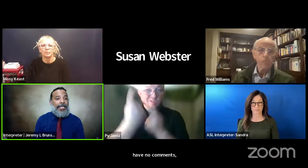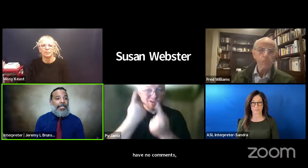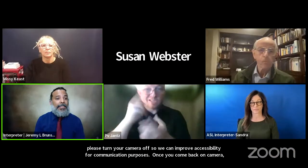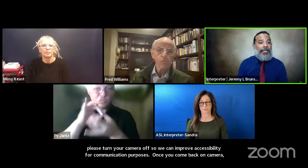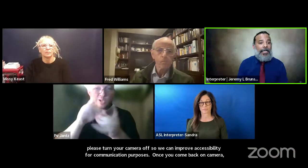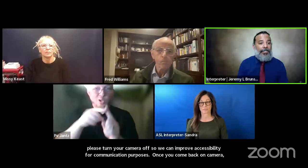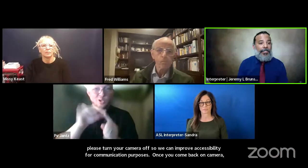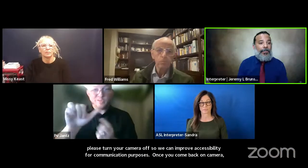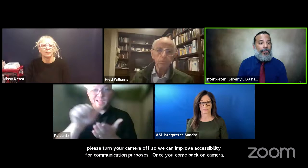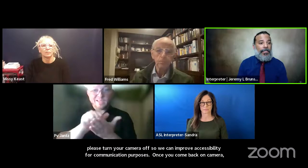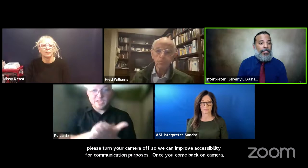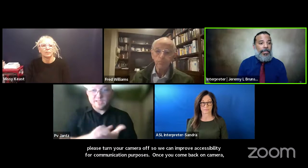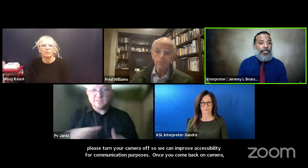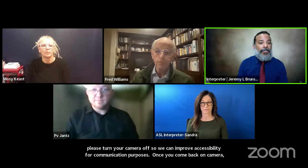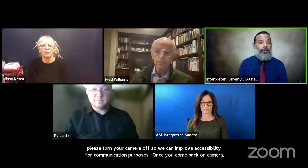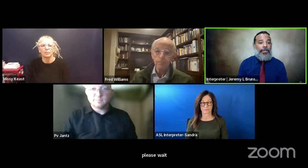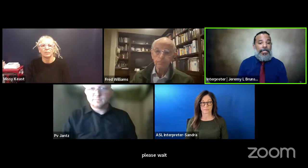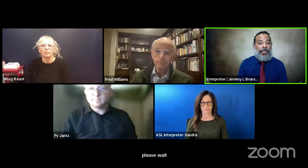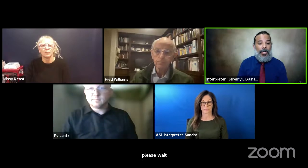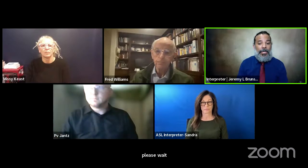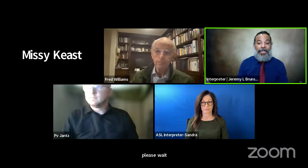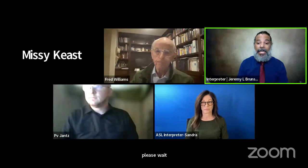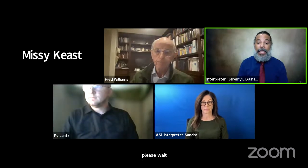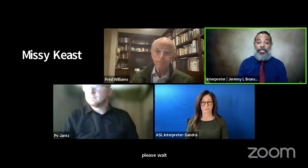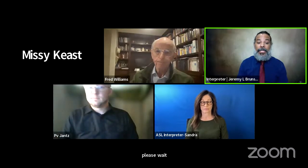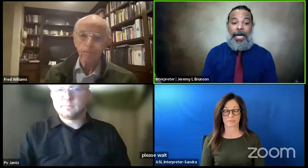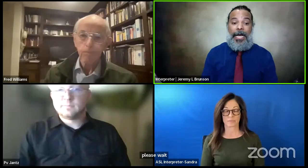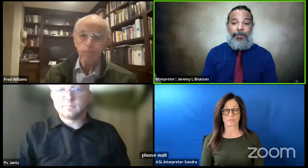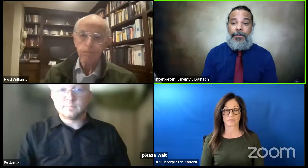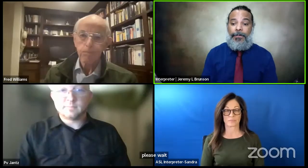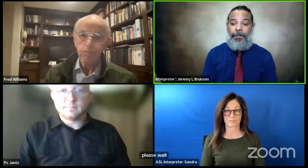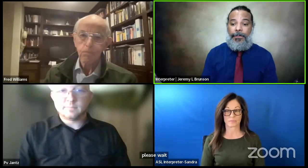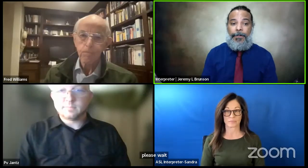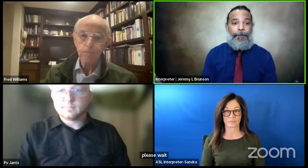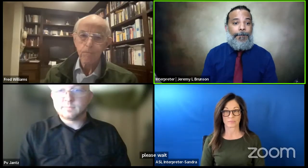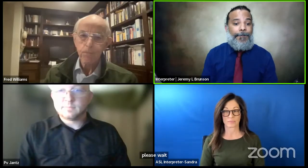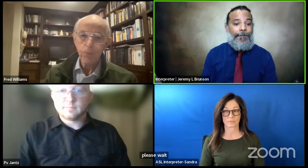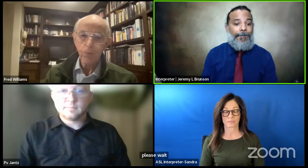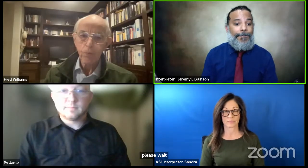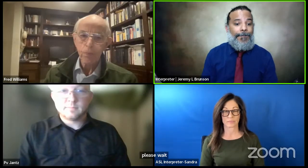So any discussion or considerations regarding that agenda item?